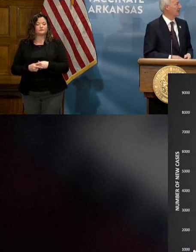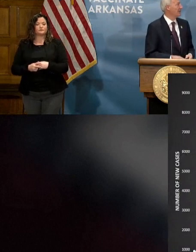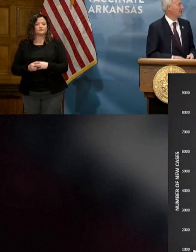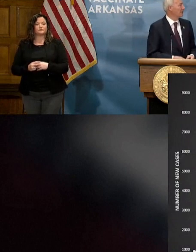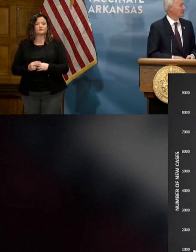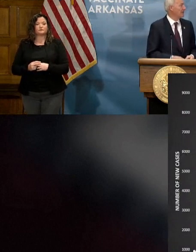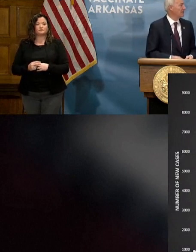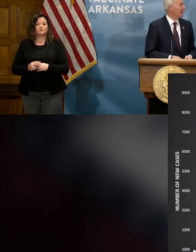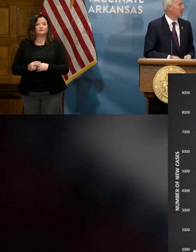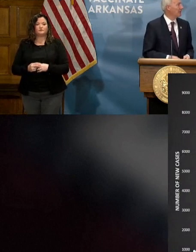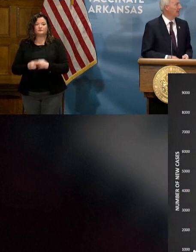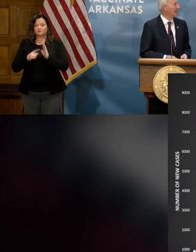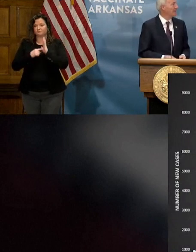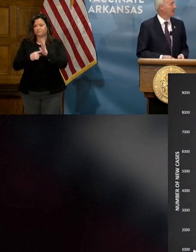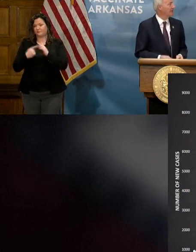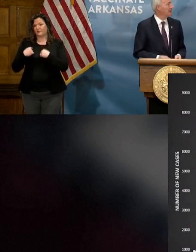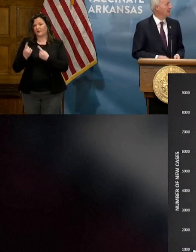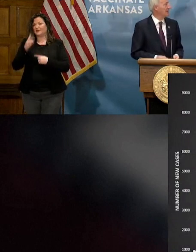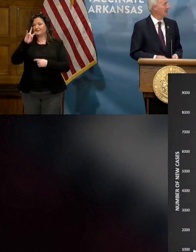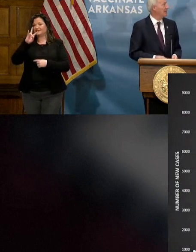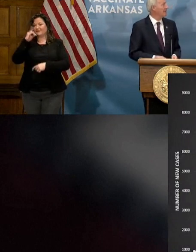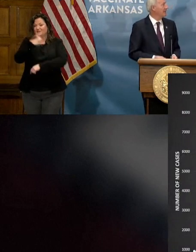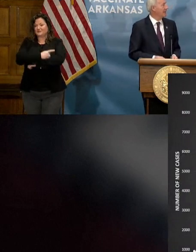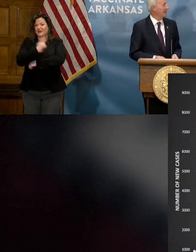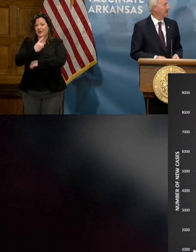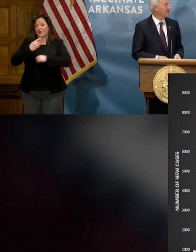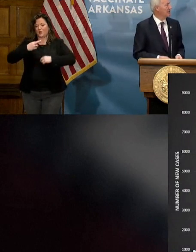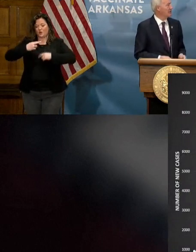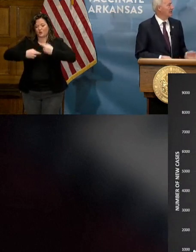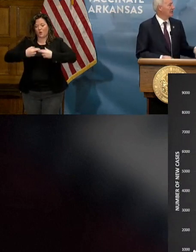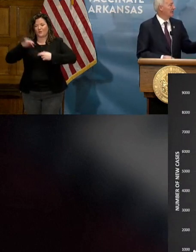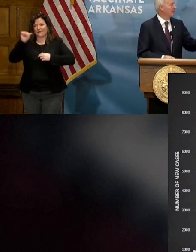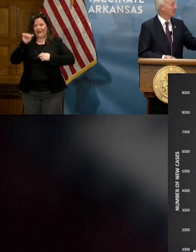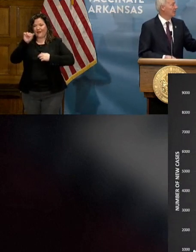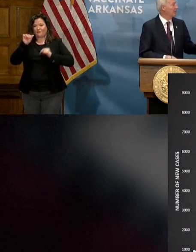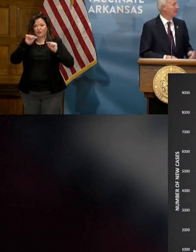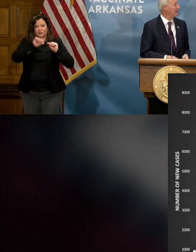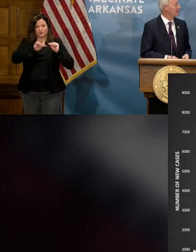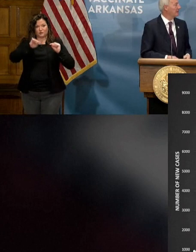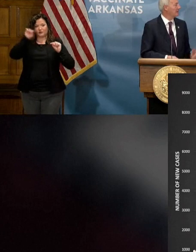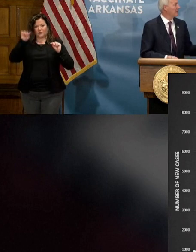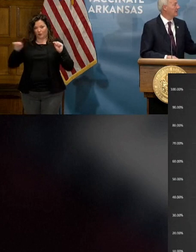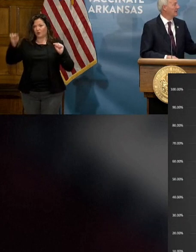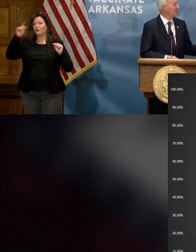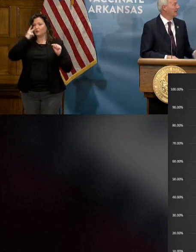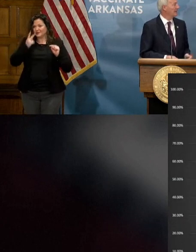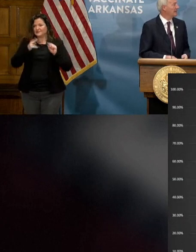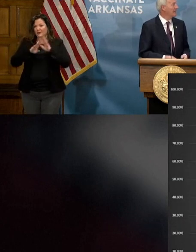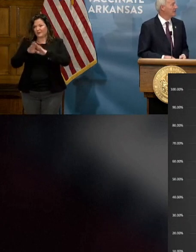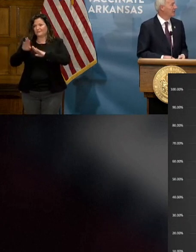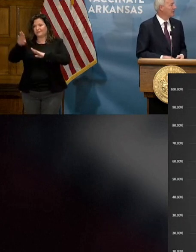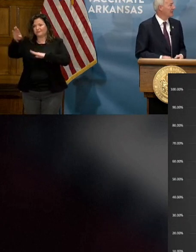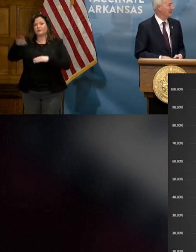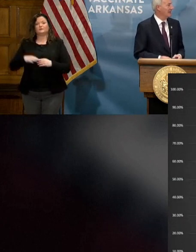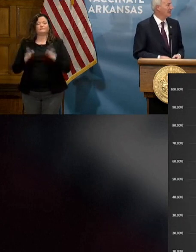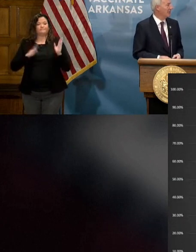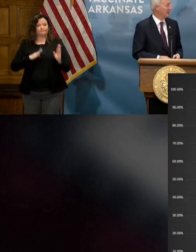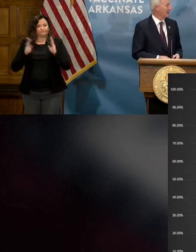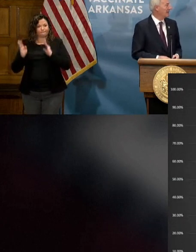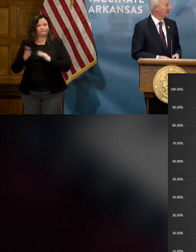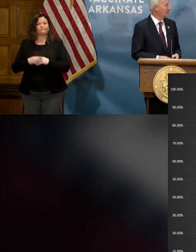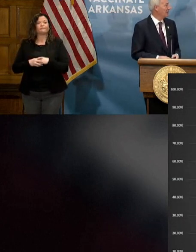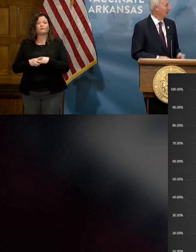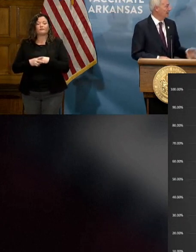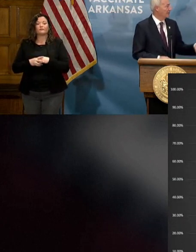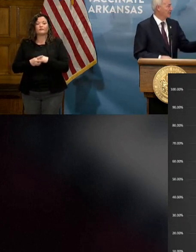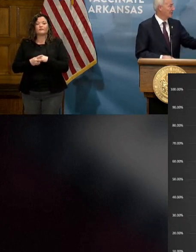just to show the 7-day rolling average of cases. You can see the growth in those. Next, you'll see what I